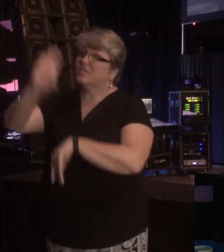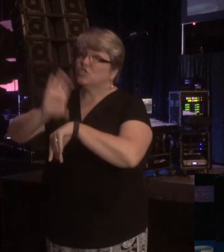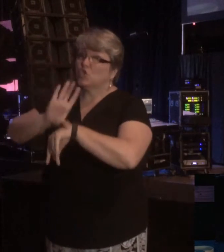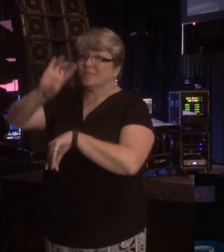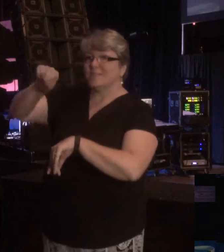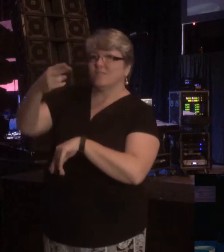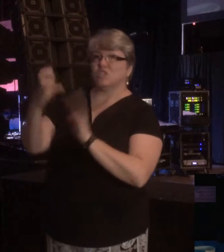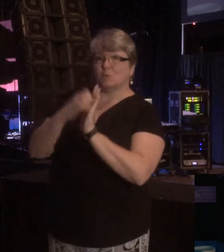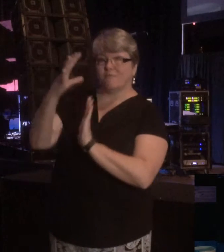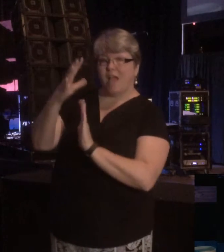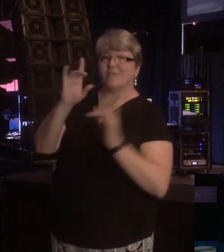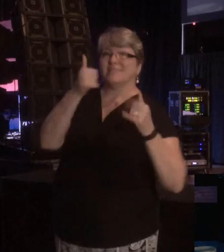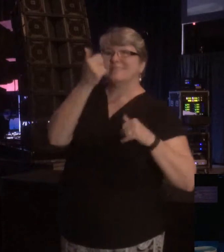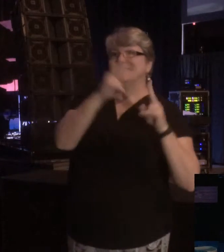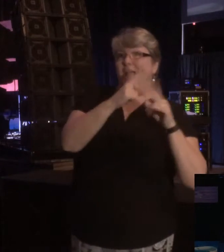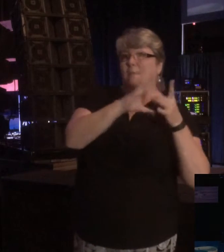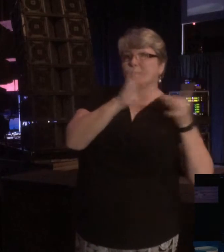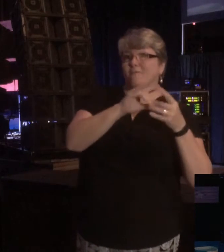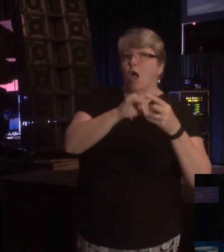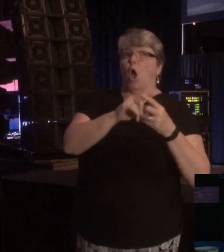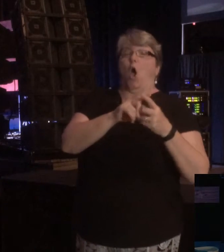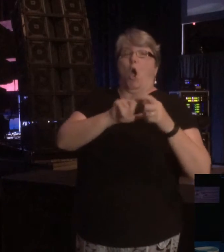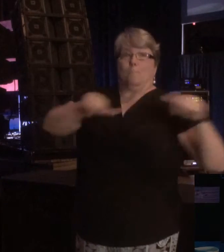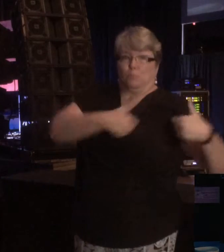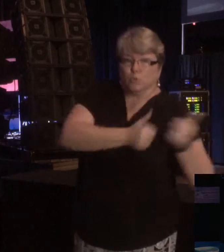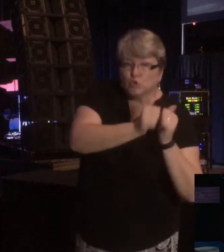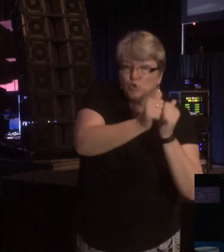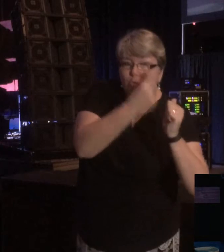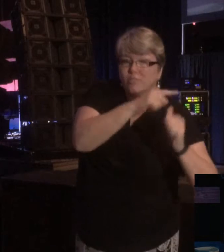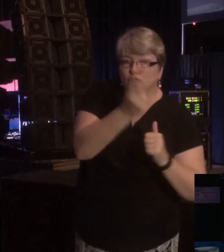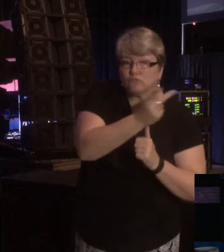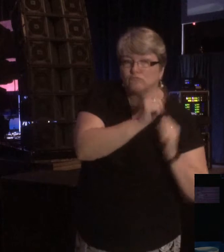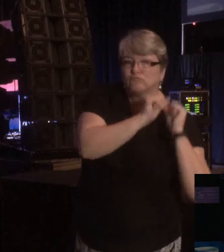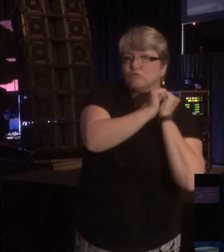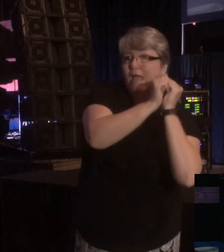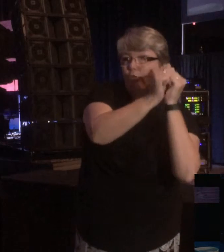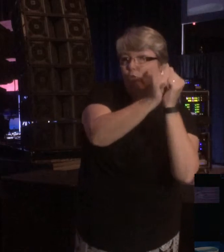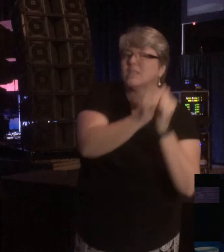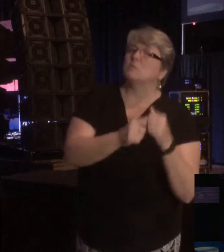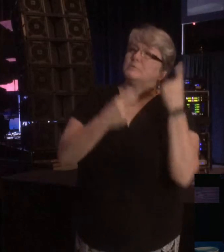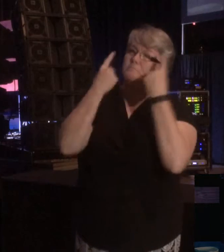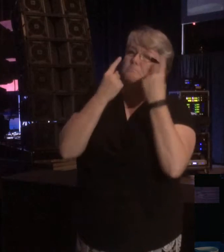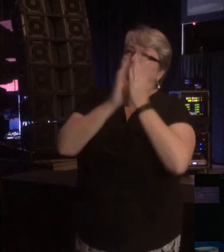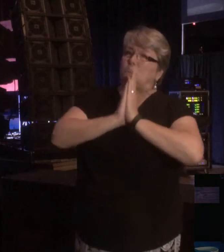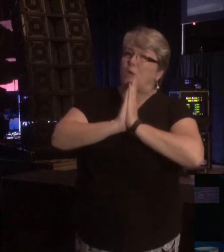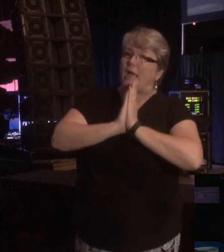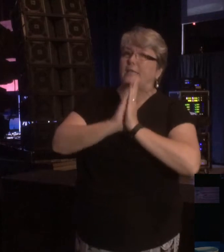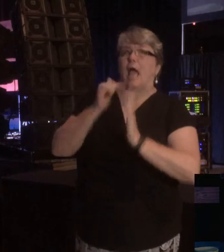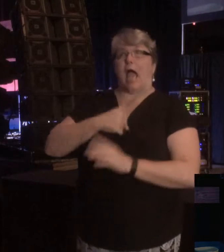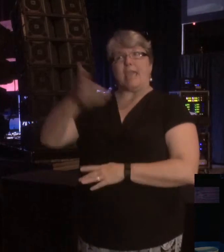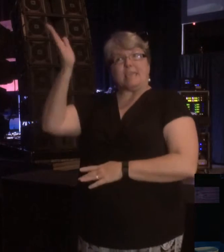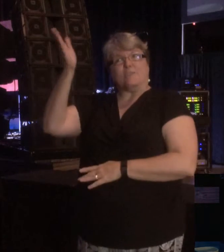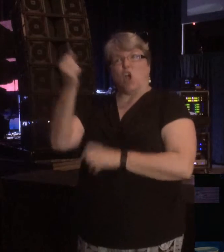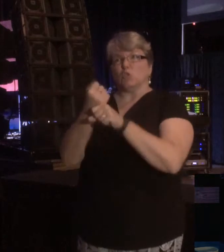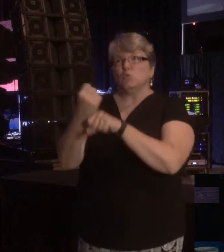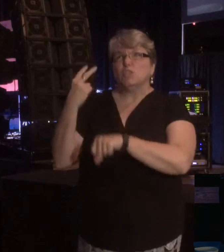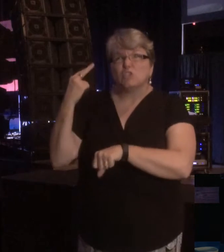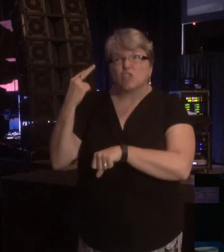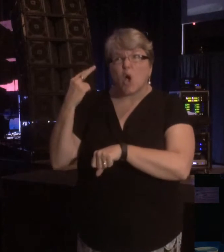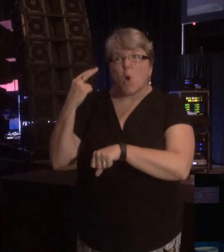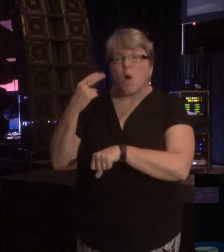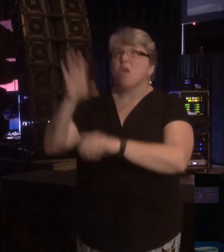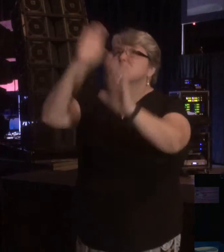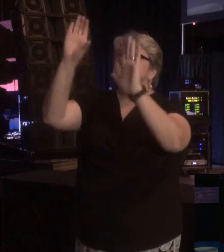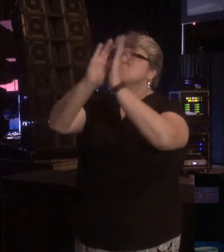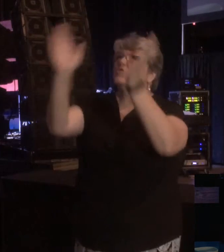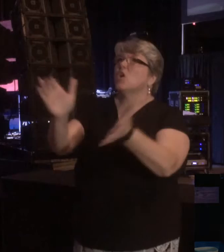dating, engaged, and then married. And so we've moved from singleness to dating to being engaged, and the natural next move is to talk about